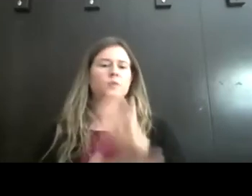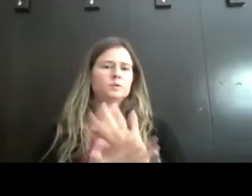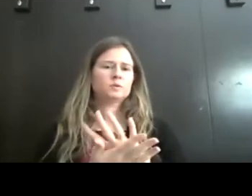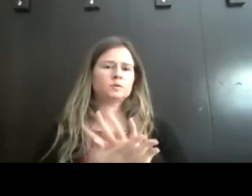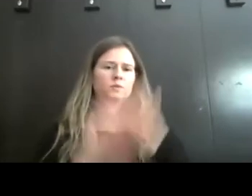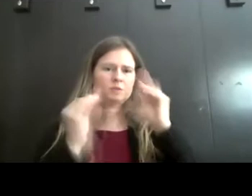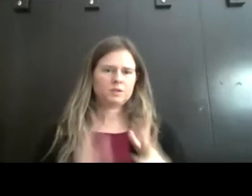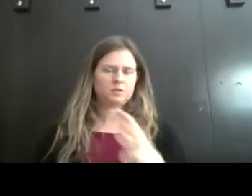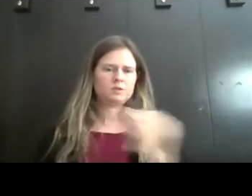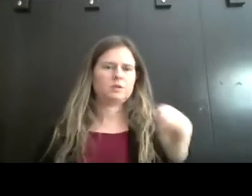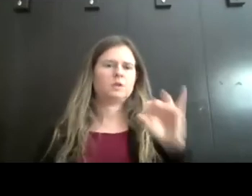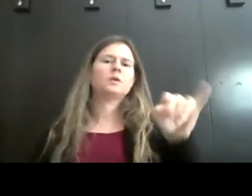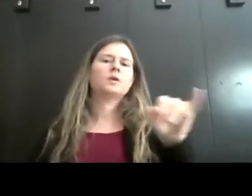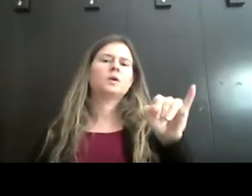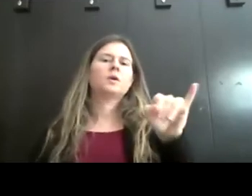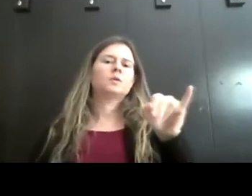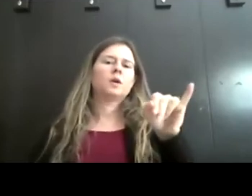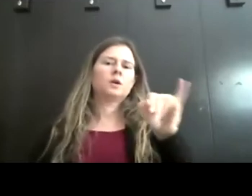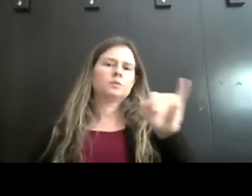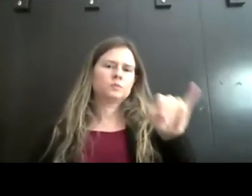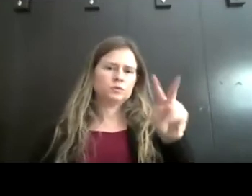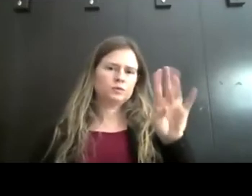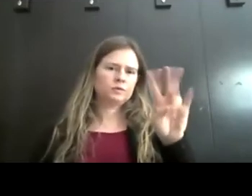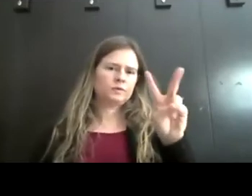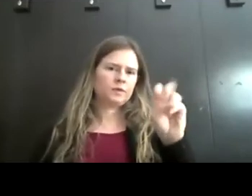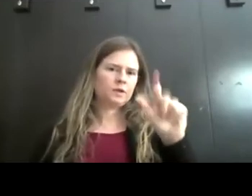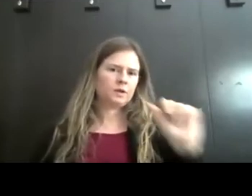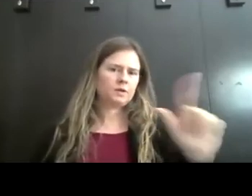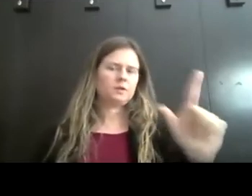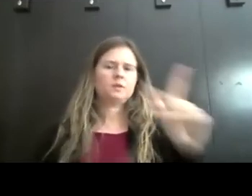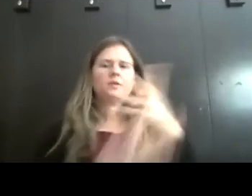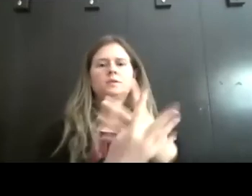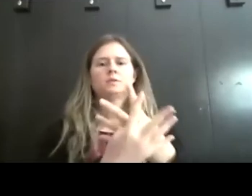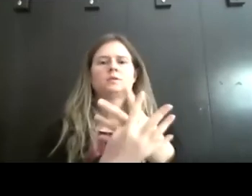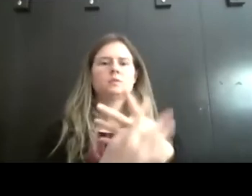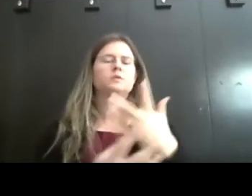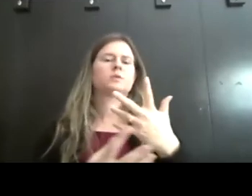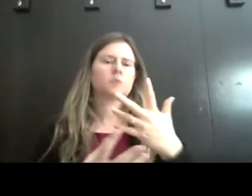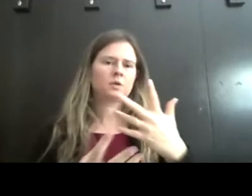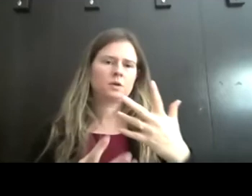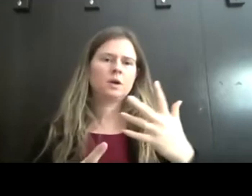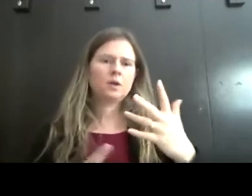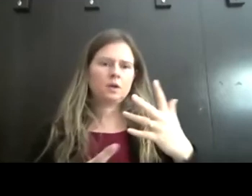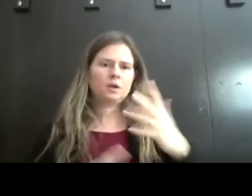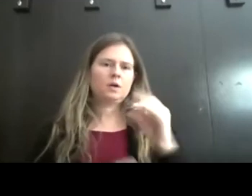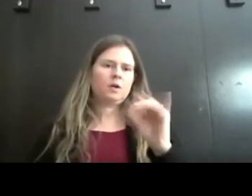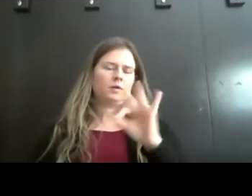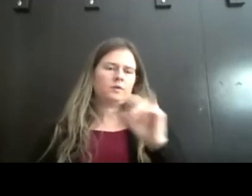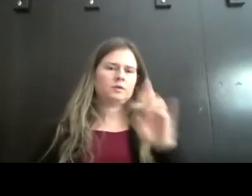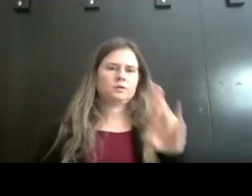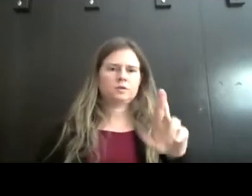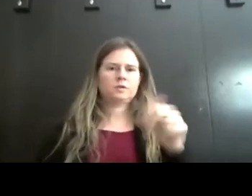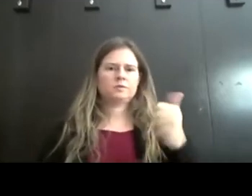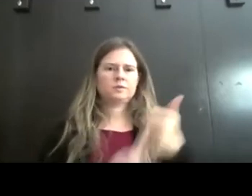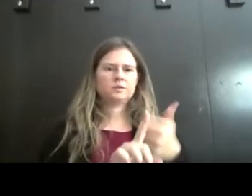juvenile institution officer. Alan is also a journeyman plasterer, and